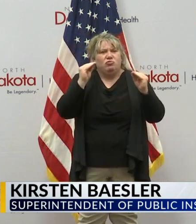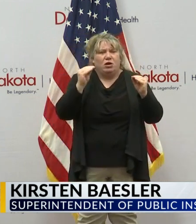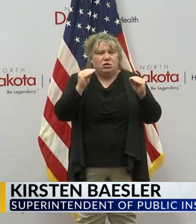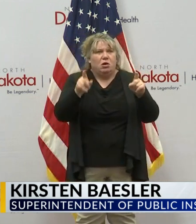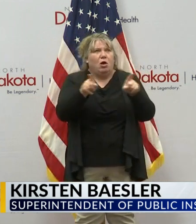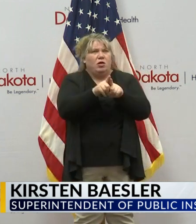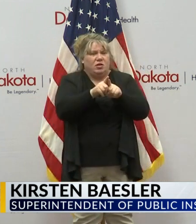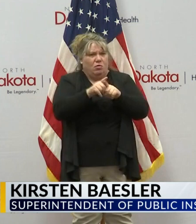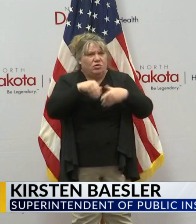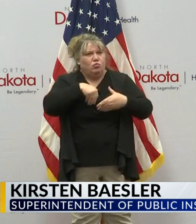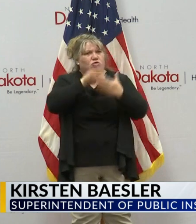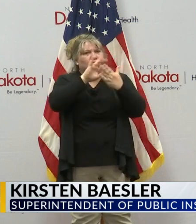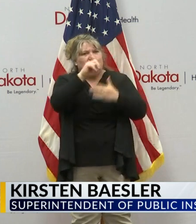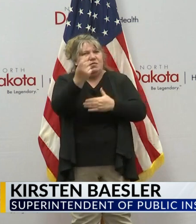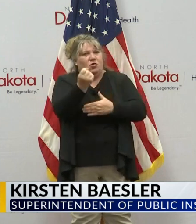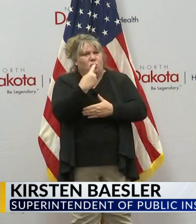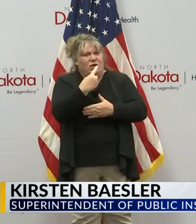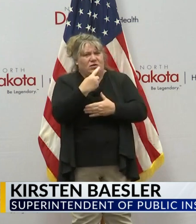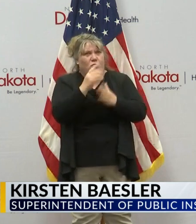our office